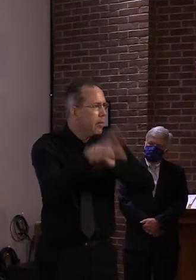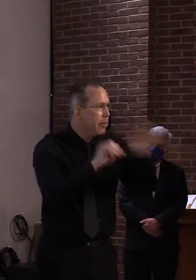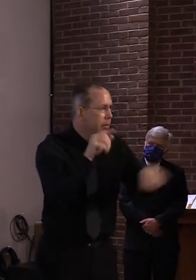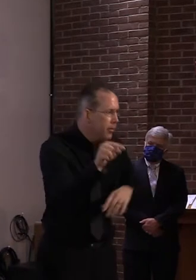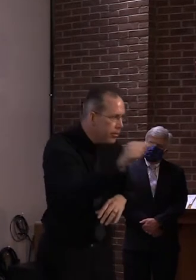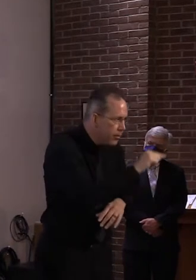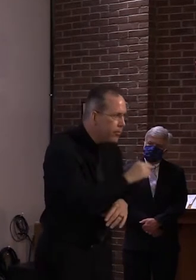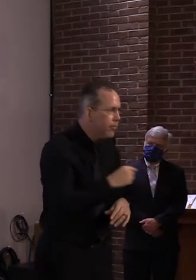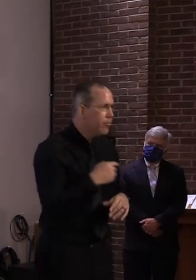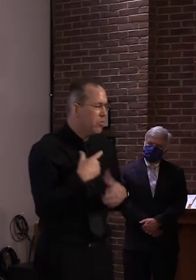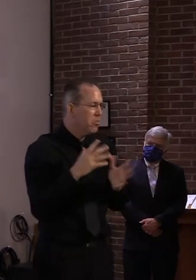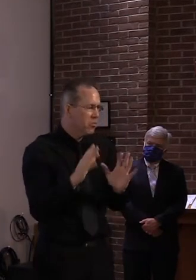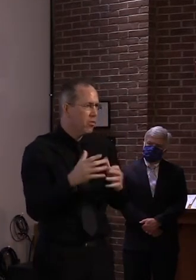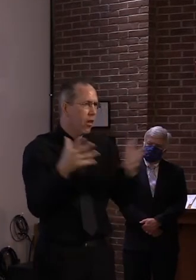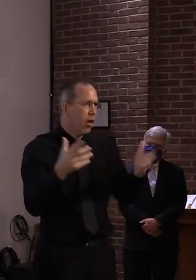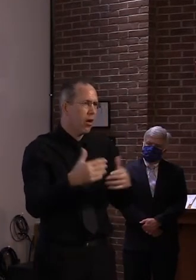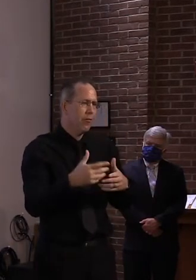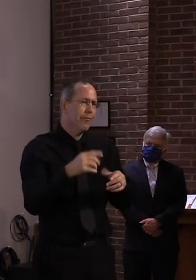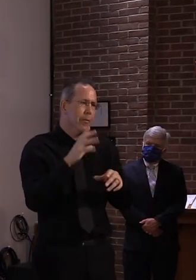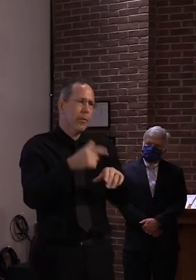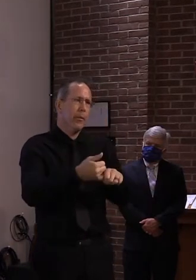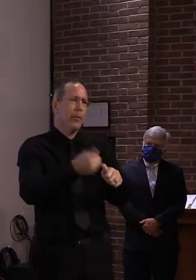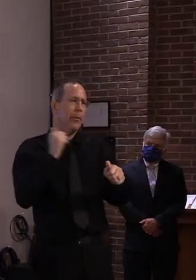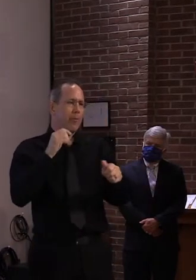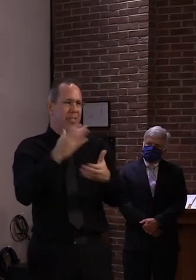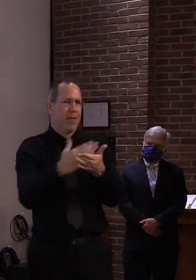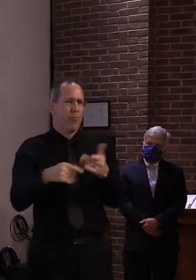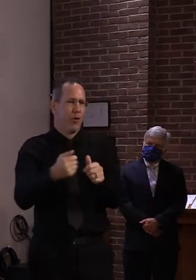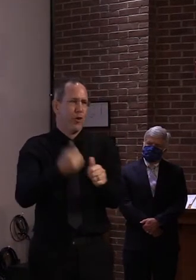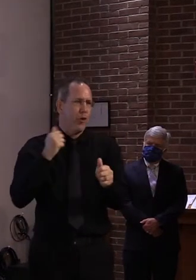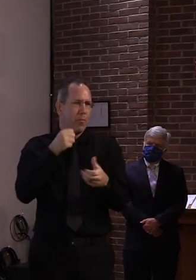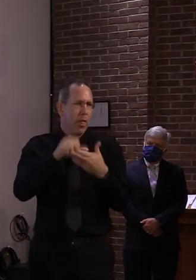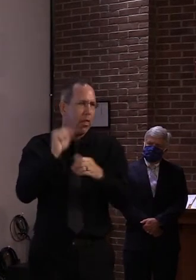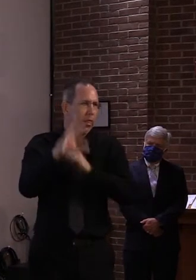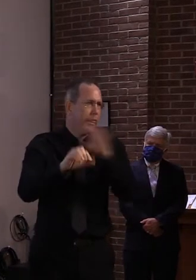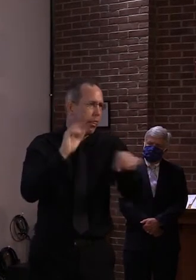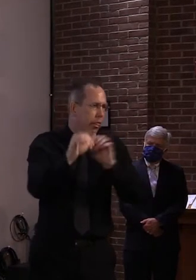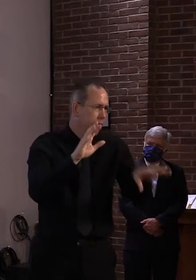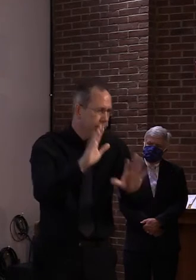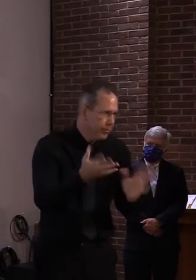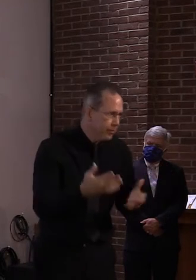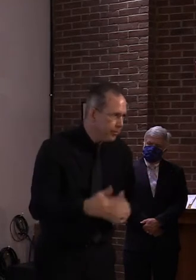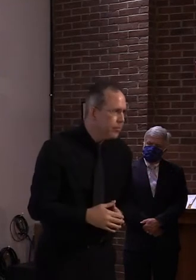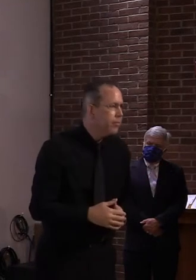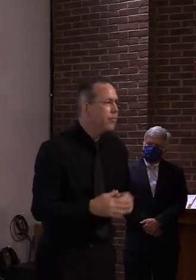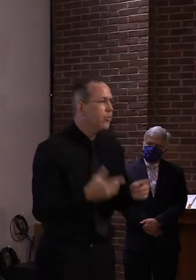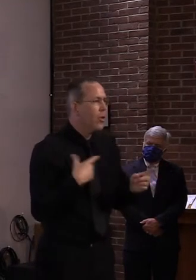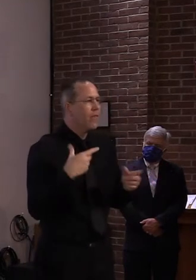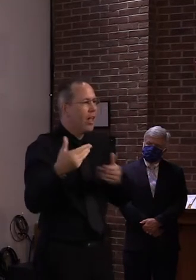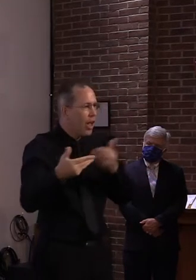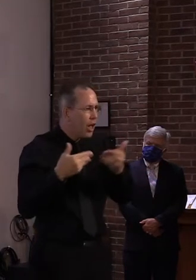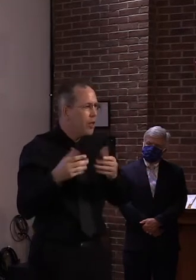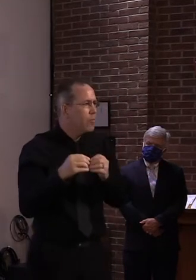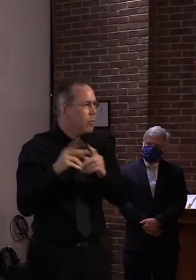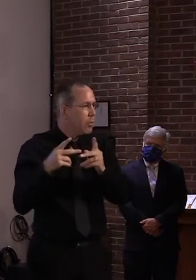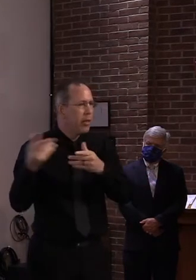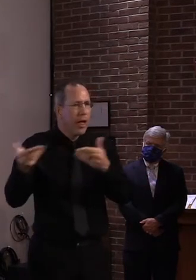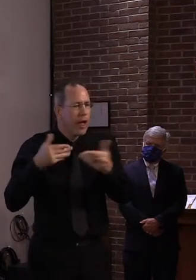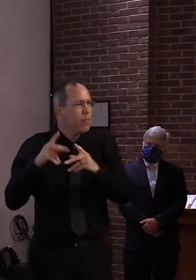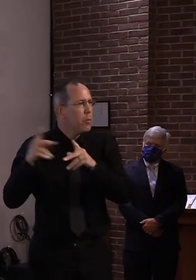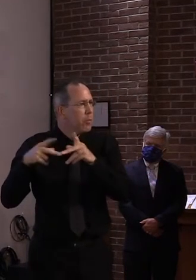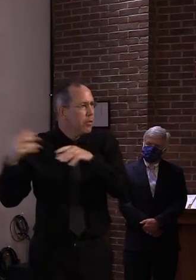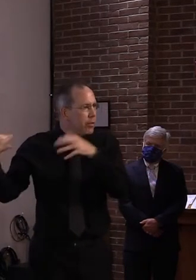we needed to expand an entire bank of people to call results in a more rapid fashion. So